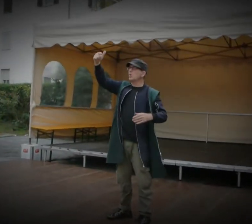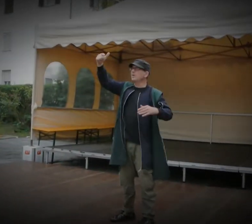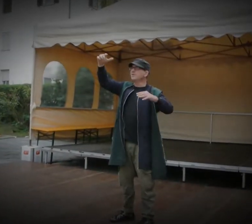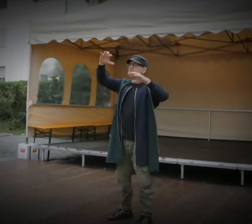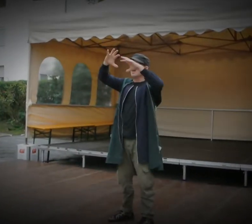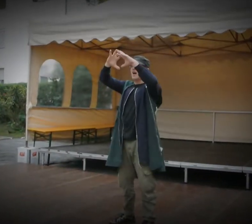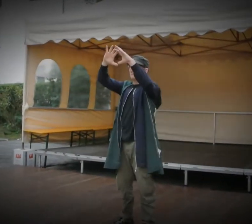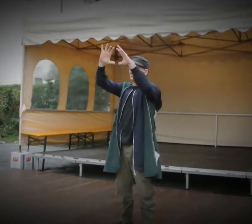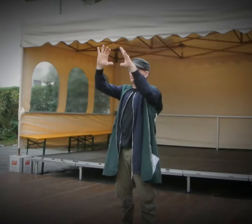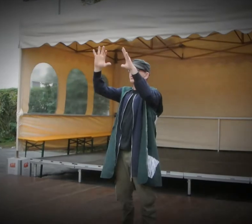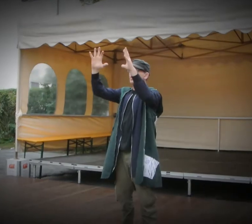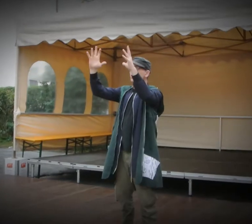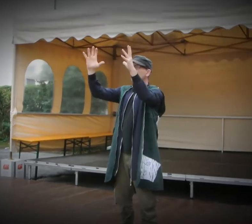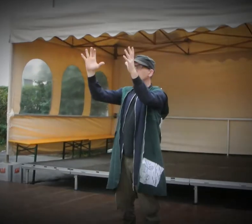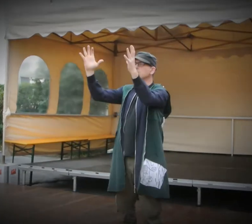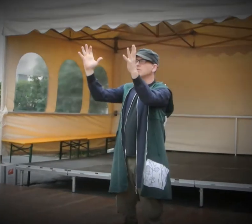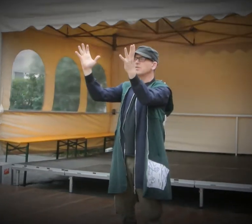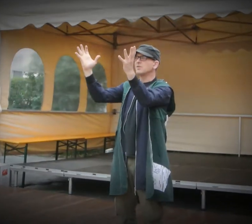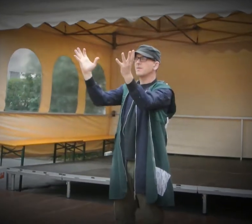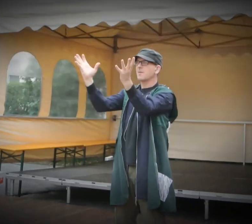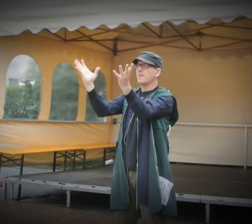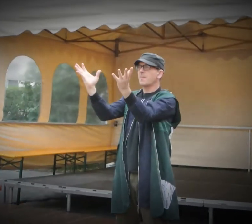Gasoline envelopes wall.